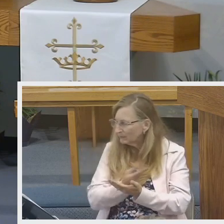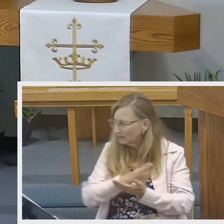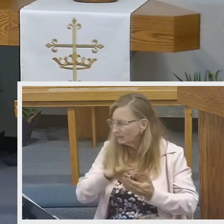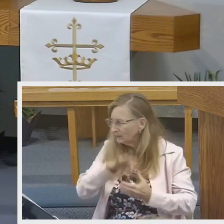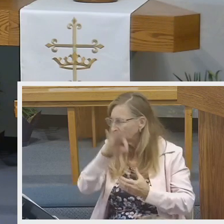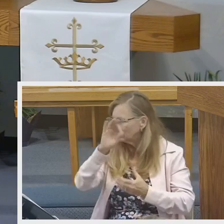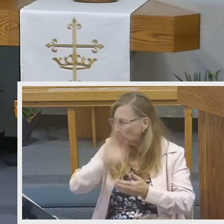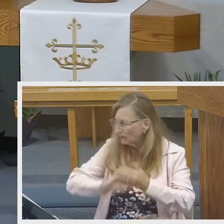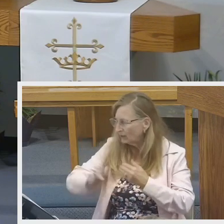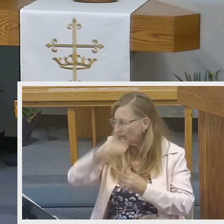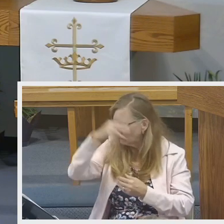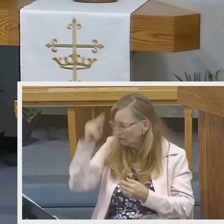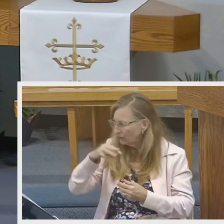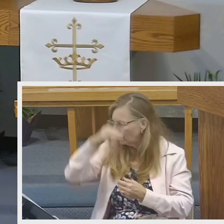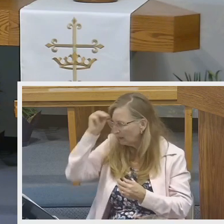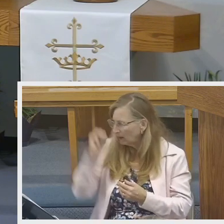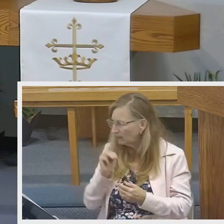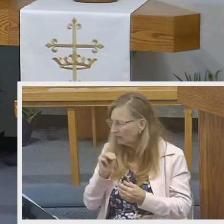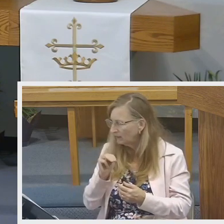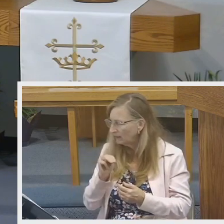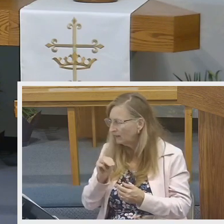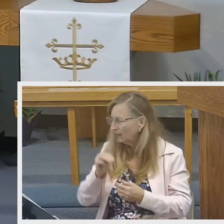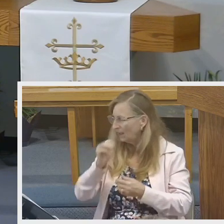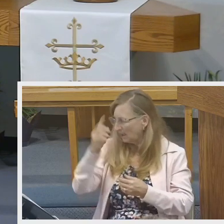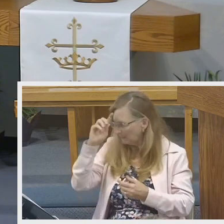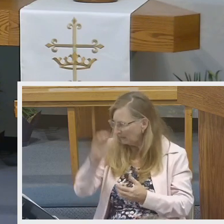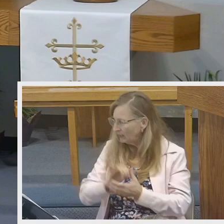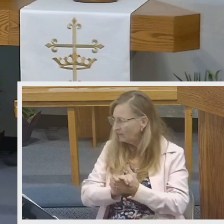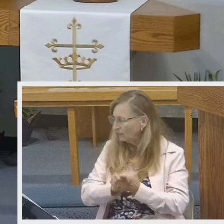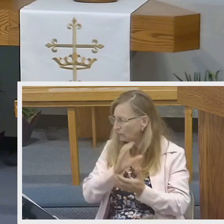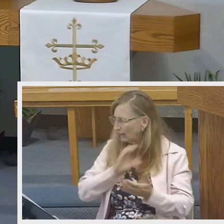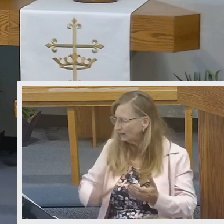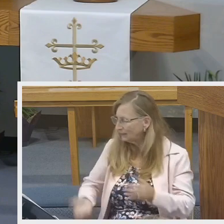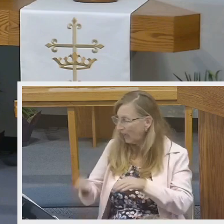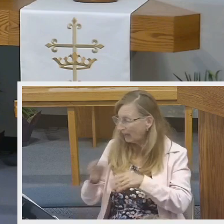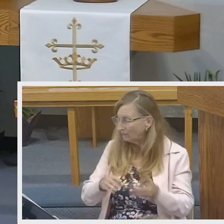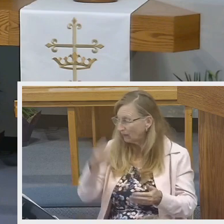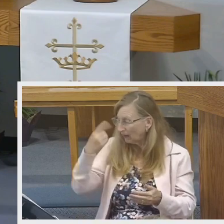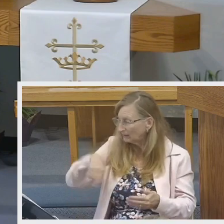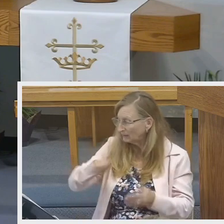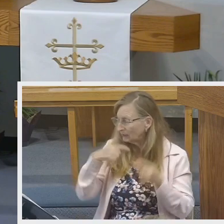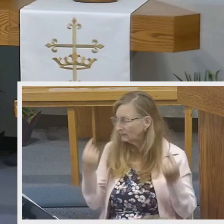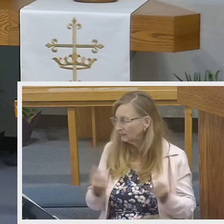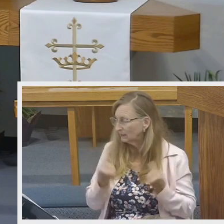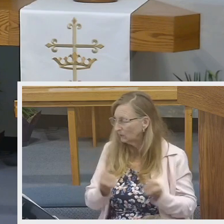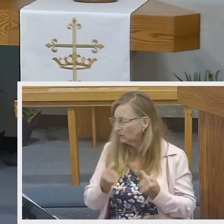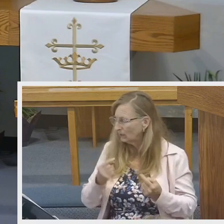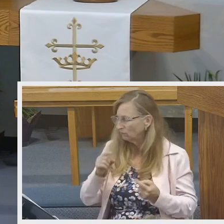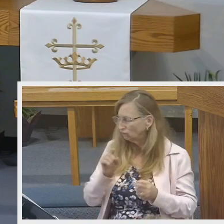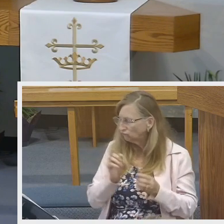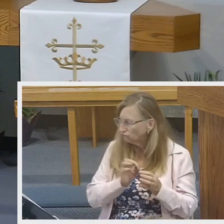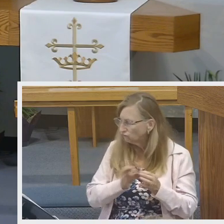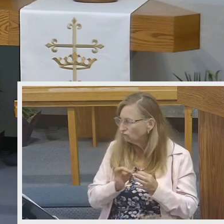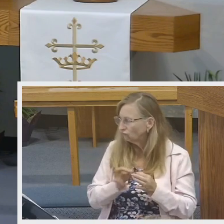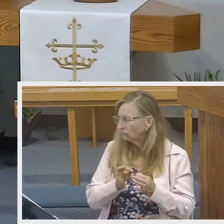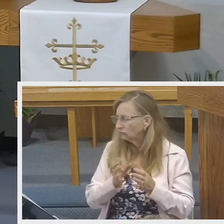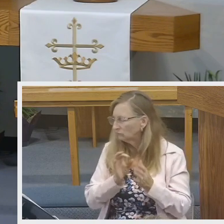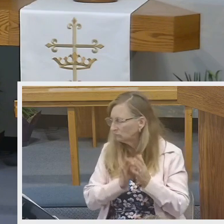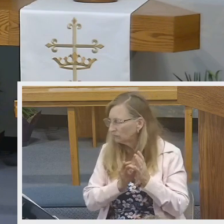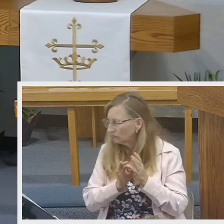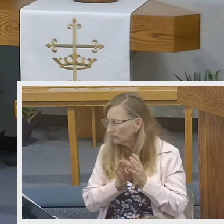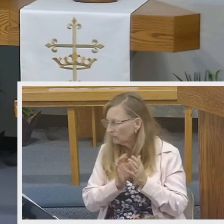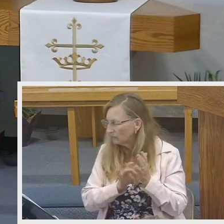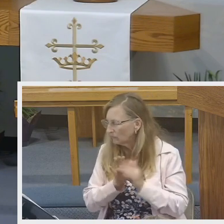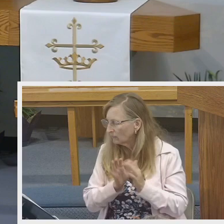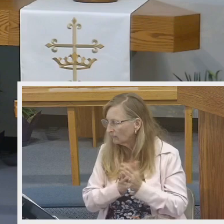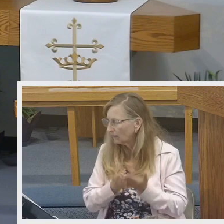Spirit and was born of the Virgin Mary. I believe that Christ died for our sins according to the Scriptures,